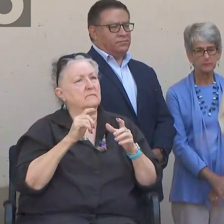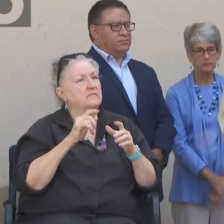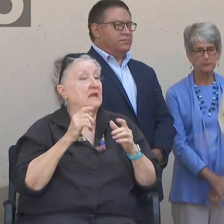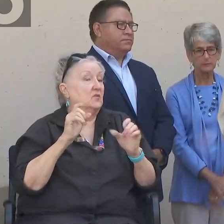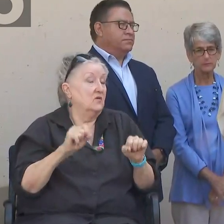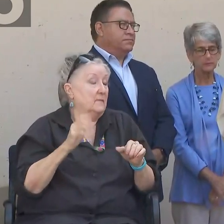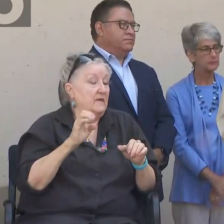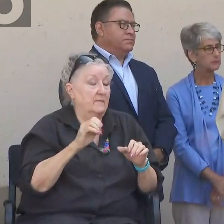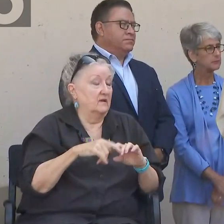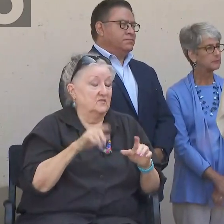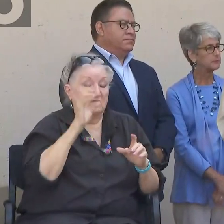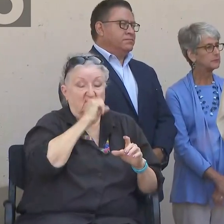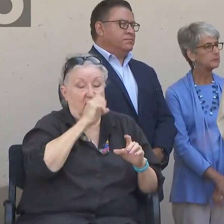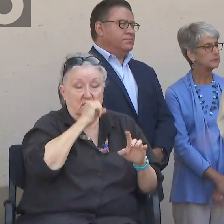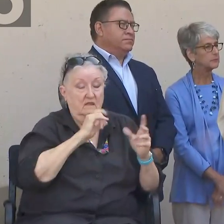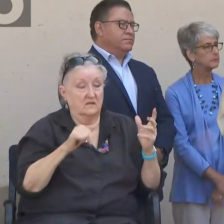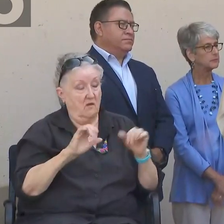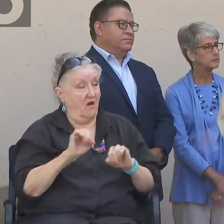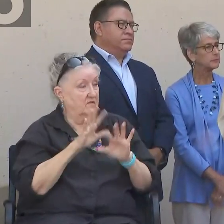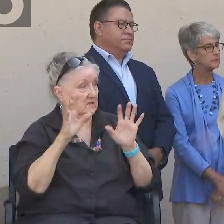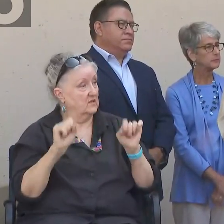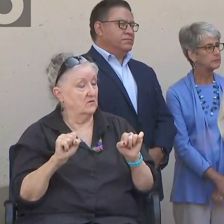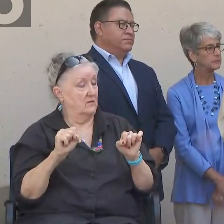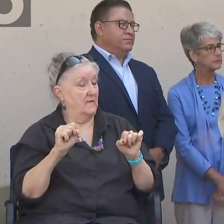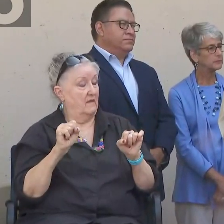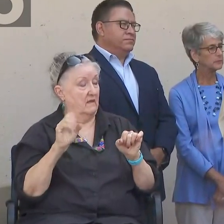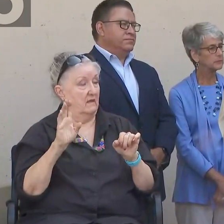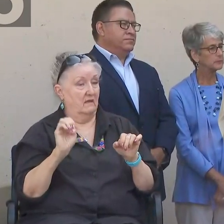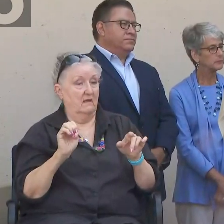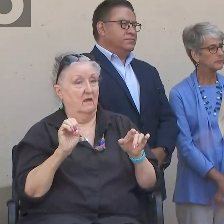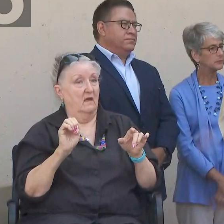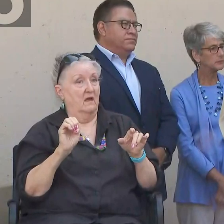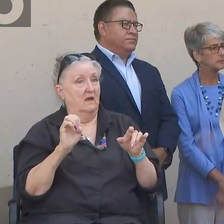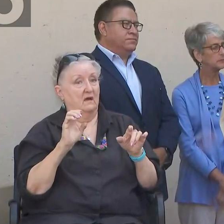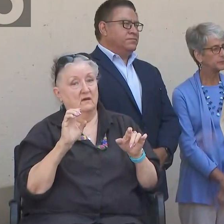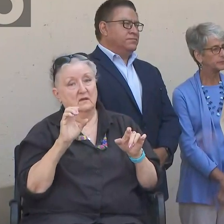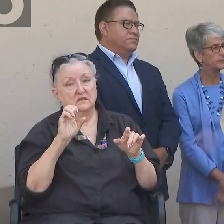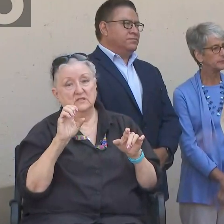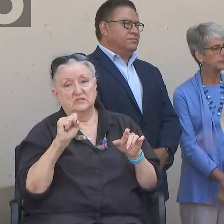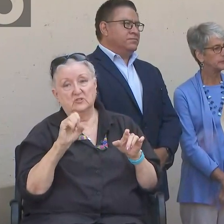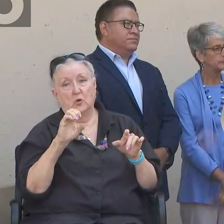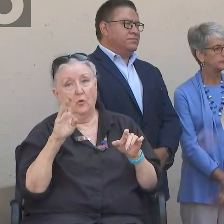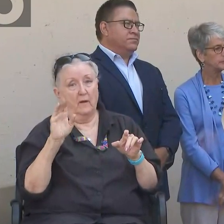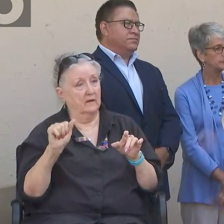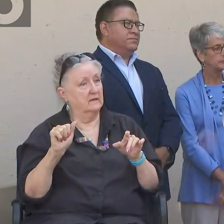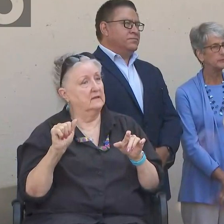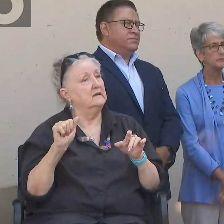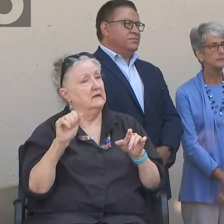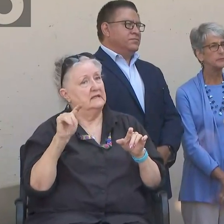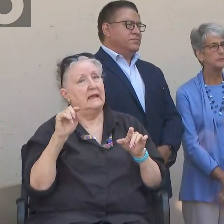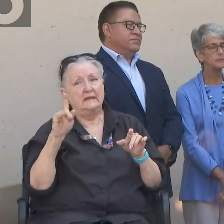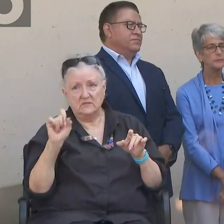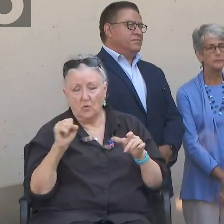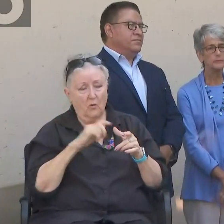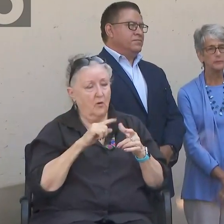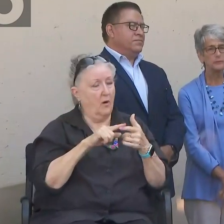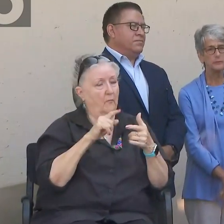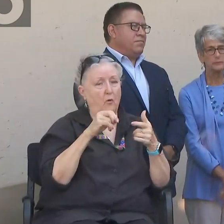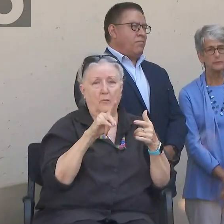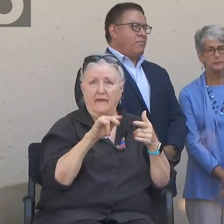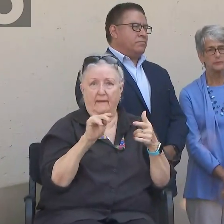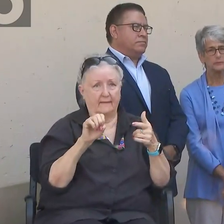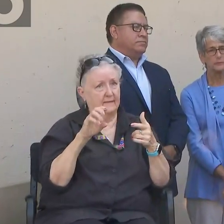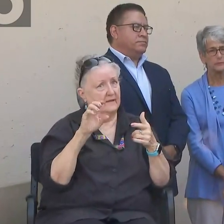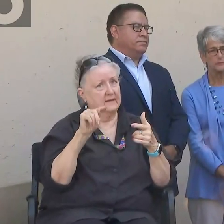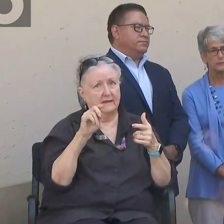be, it's just speculation, but obviously that could be scuba tanks or propane tanks or other things that